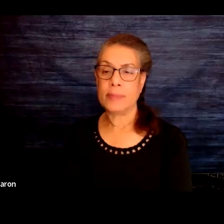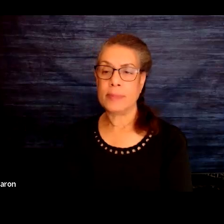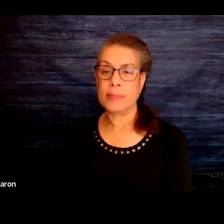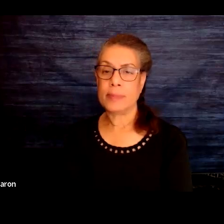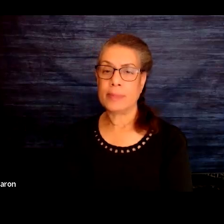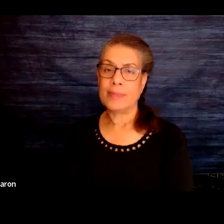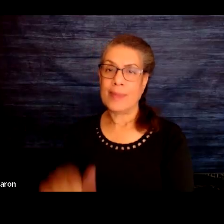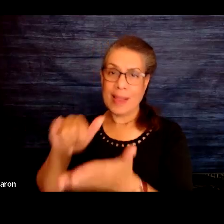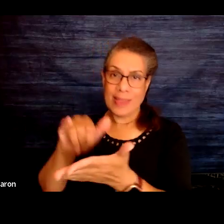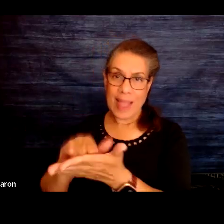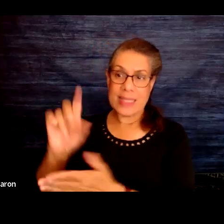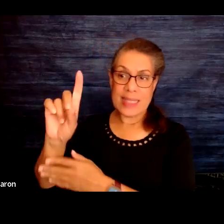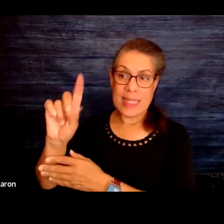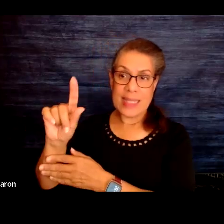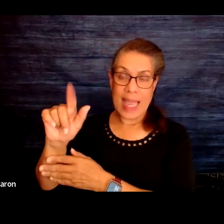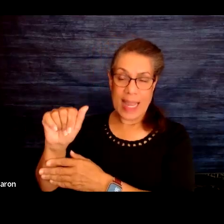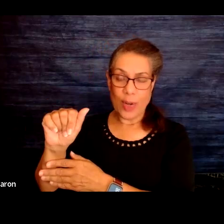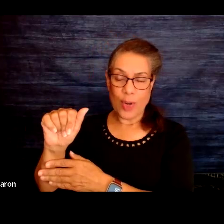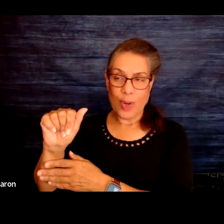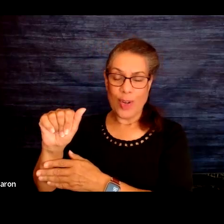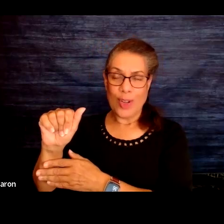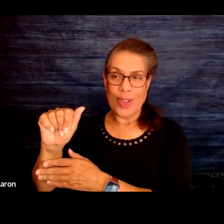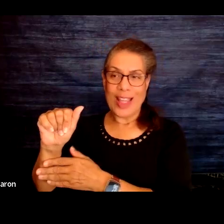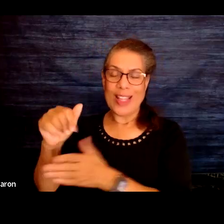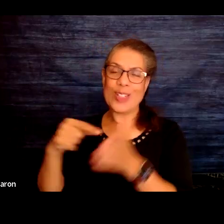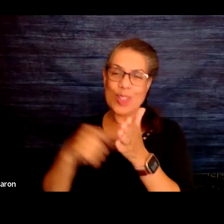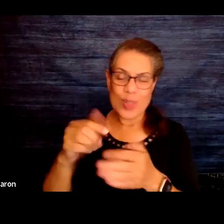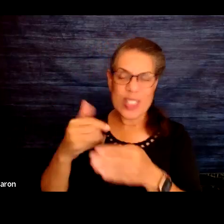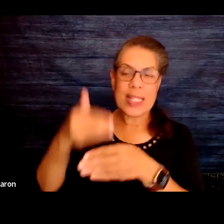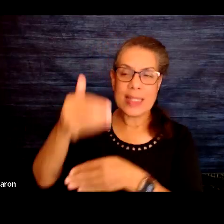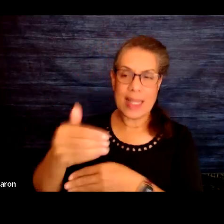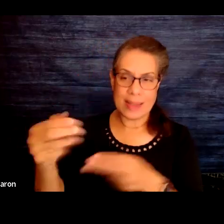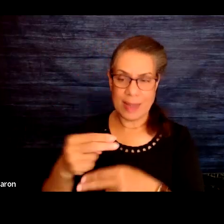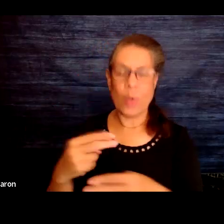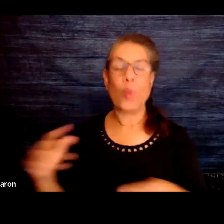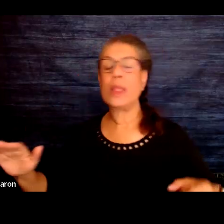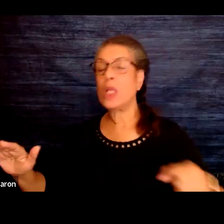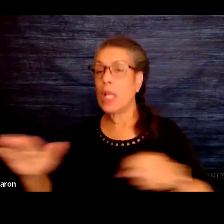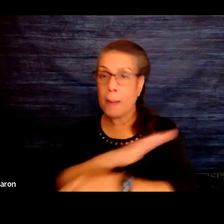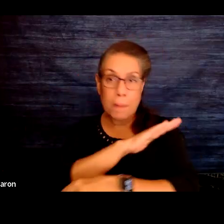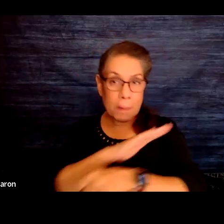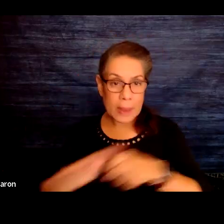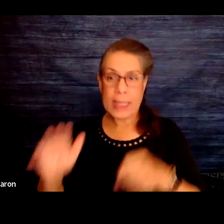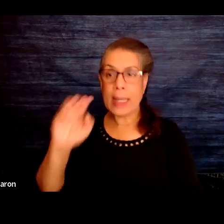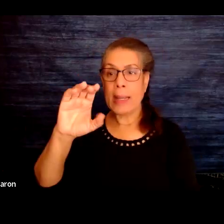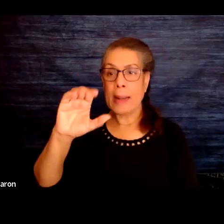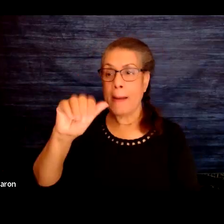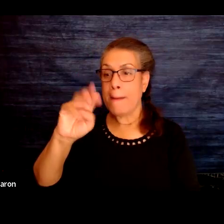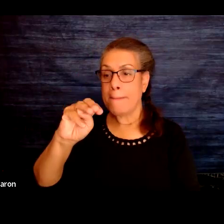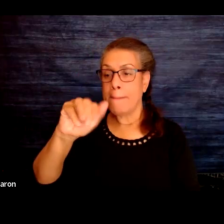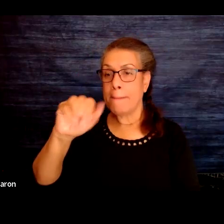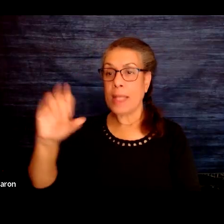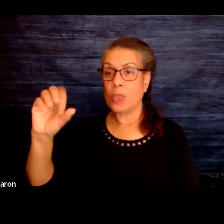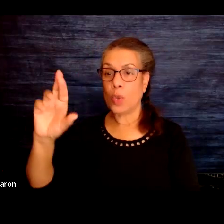sort of the data that undergirds this next slide, which is going back to total Mass Core completion. This completion of all